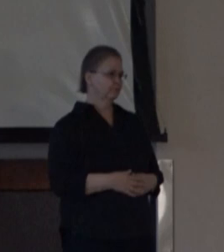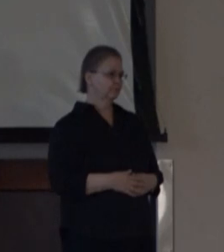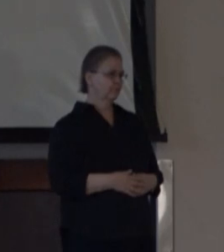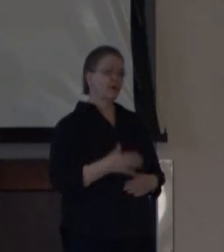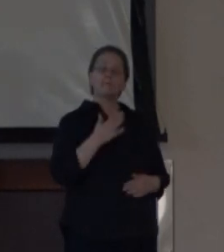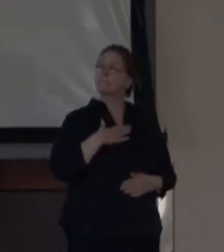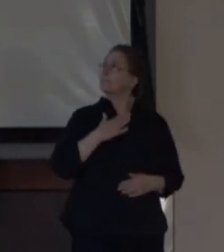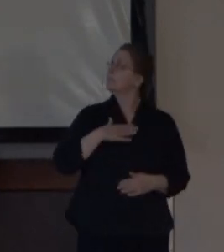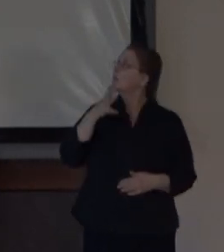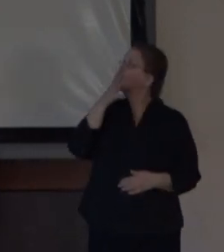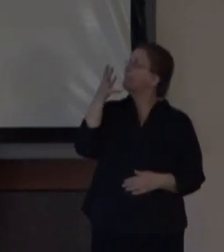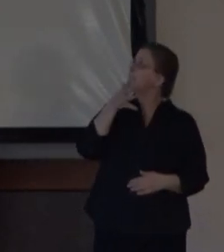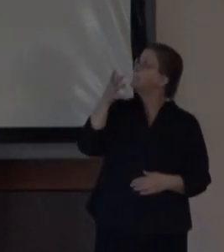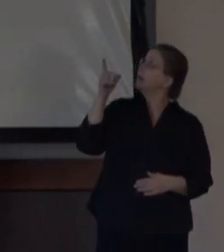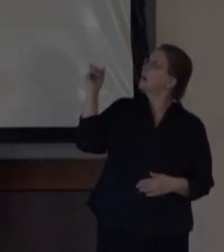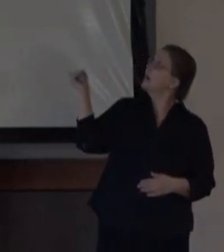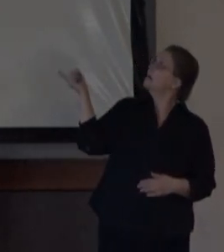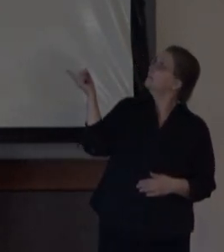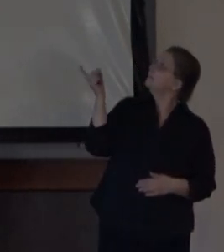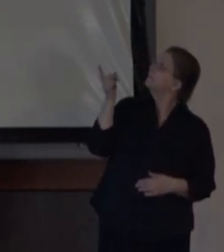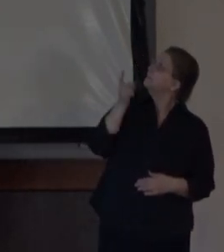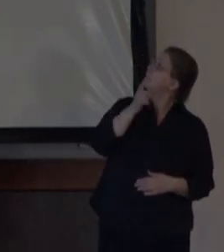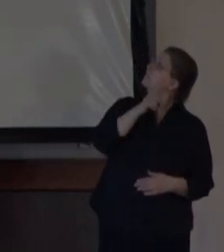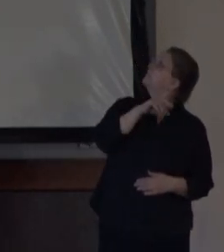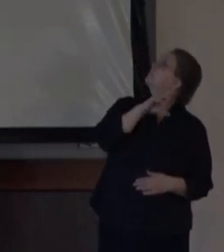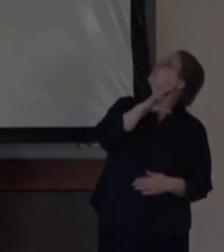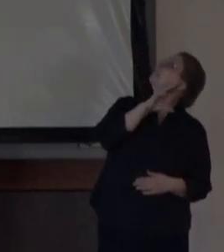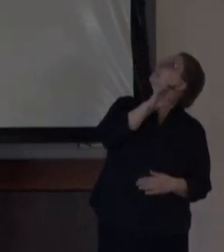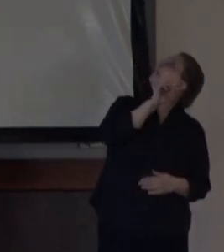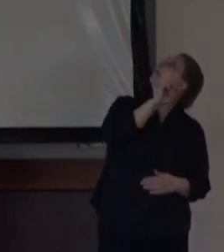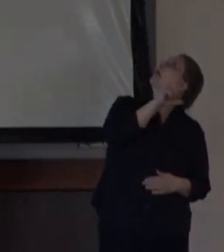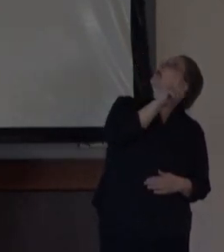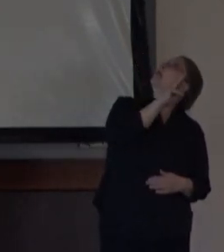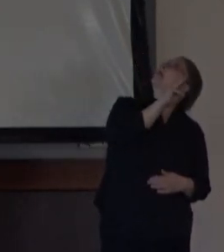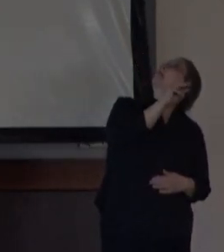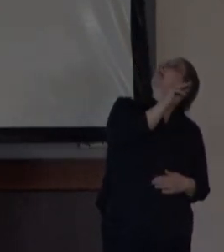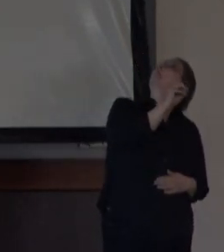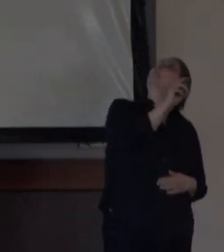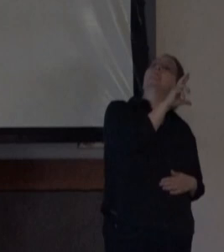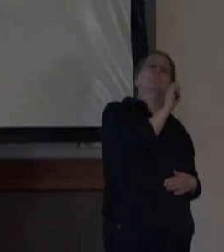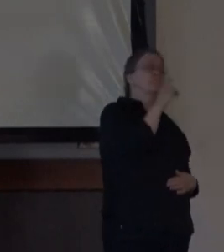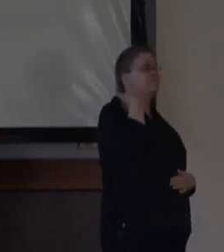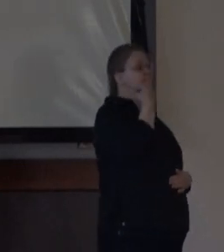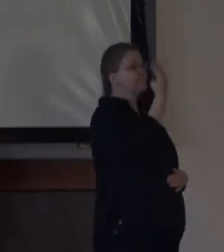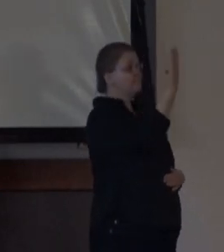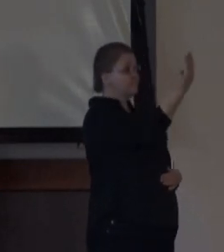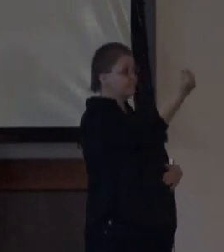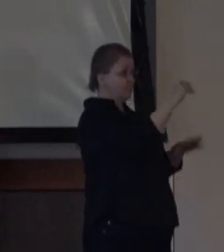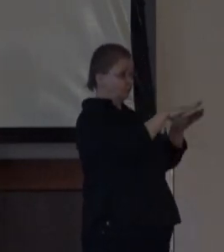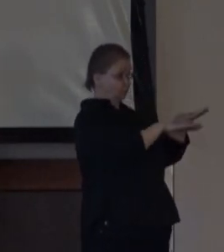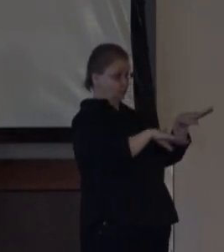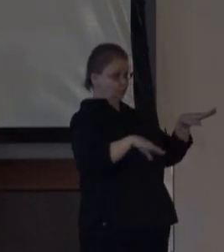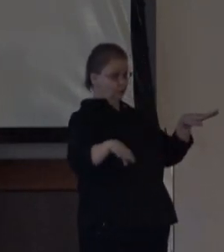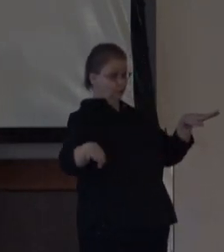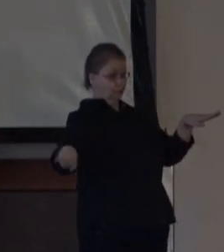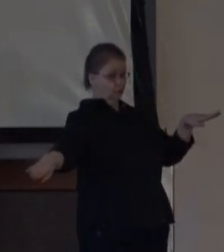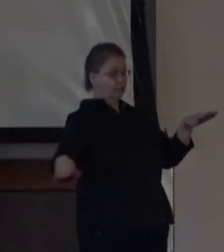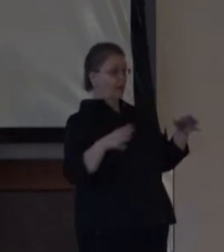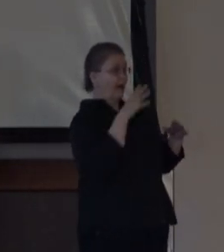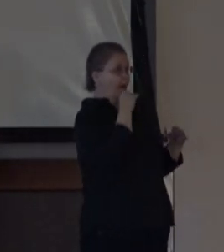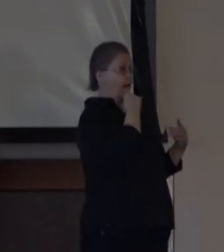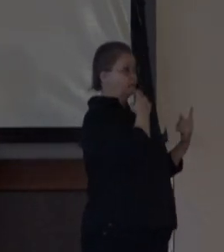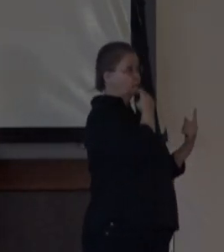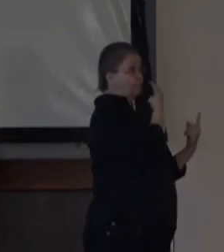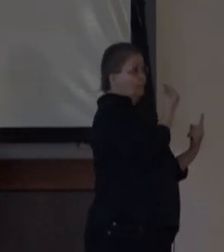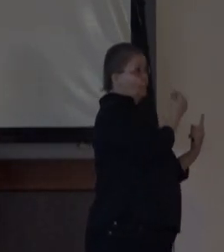This is my grandmother, Lurleen Wells, my mom's mom. And she had 14 children between the age of 14